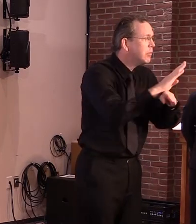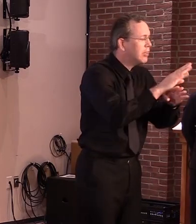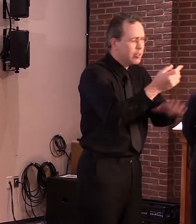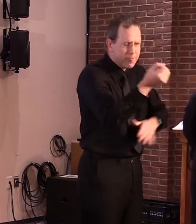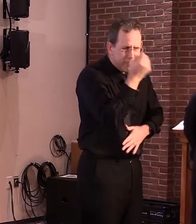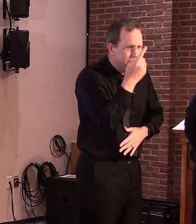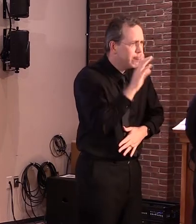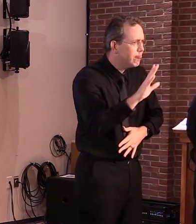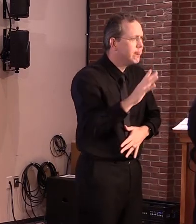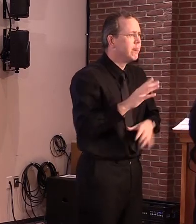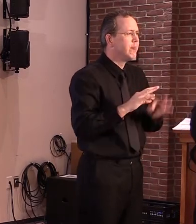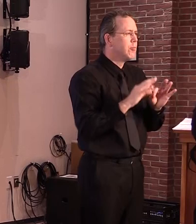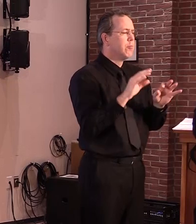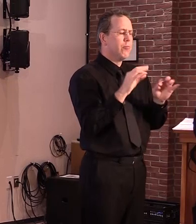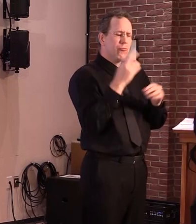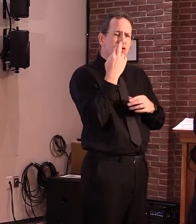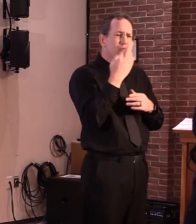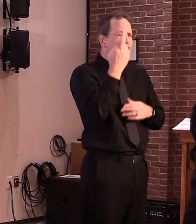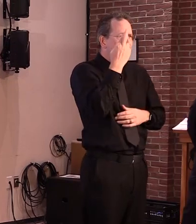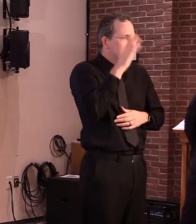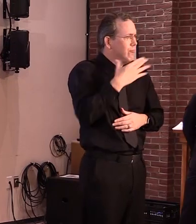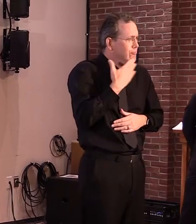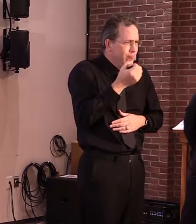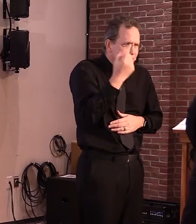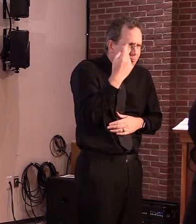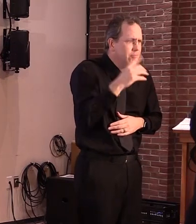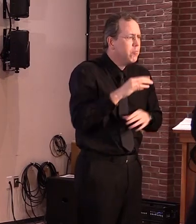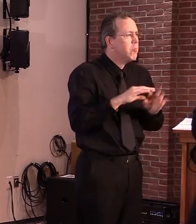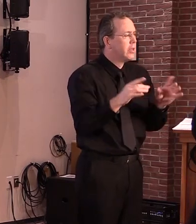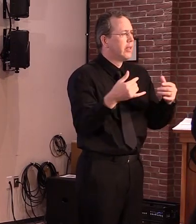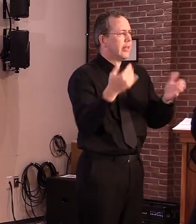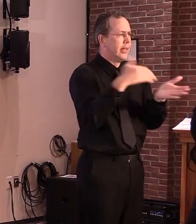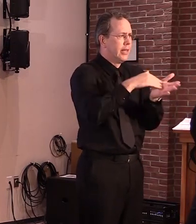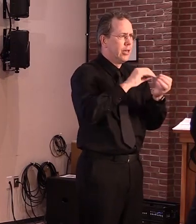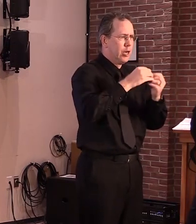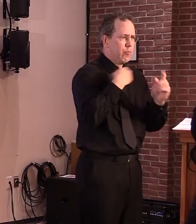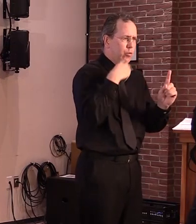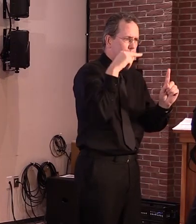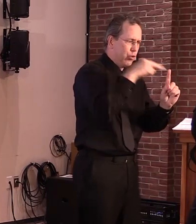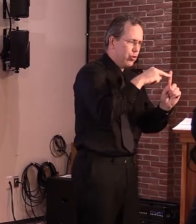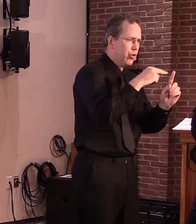reasons, I just want to make sure that we're protecting Vermont the best we can.